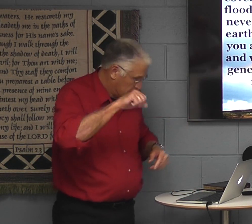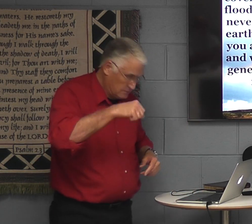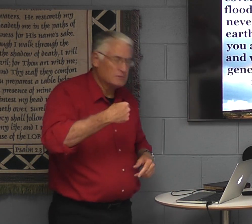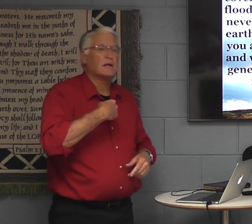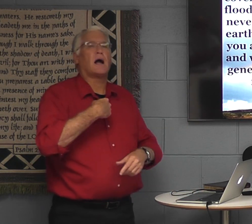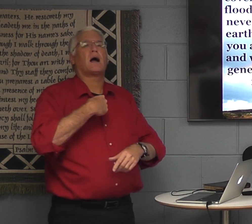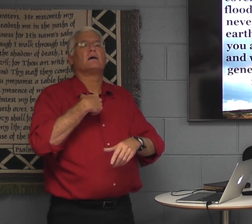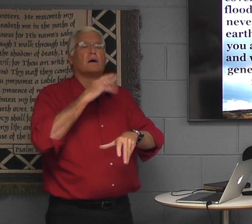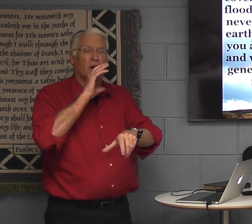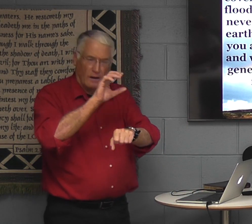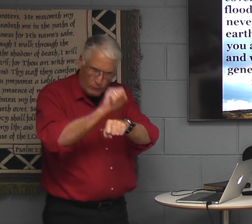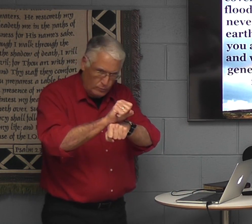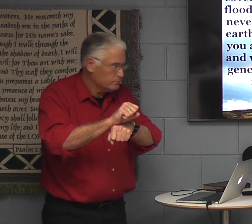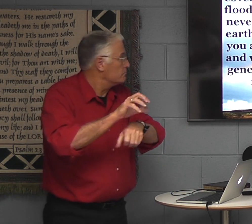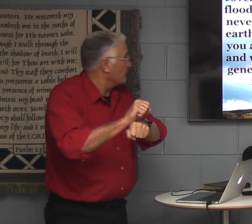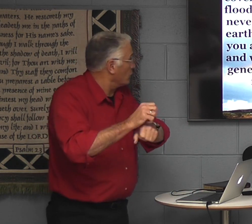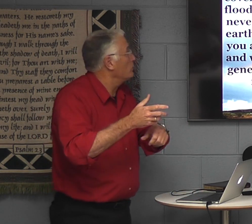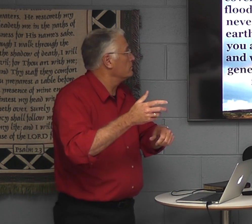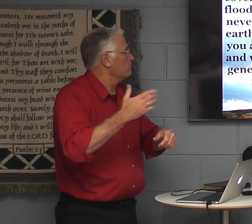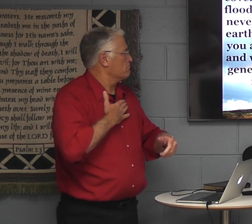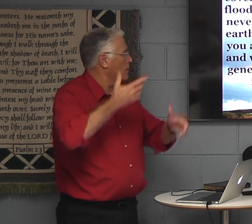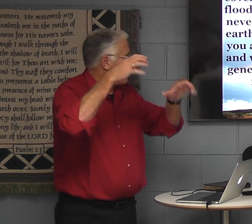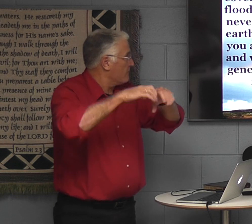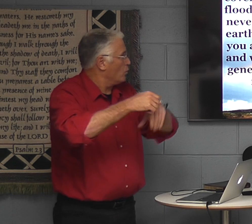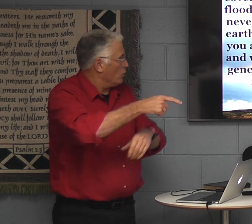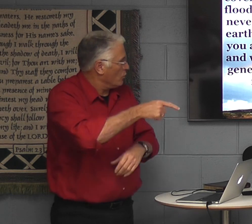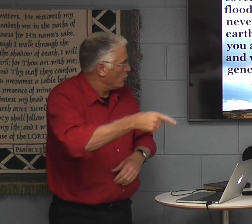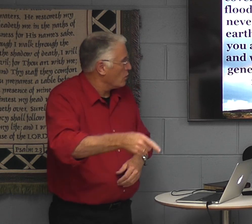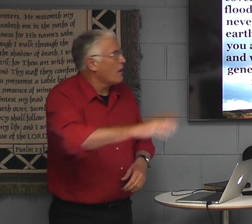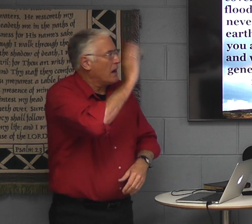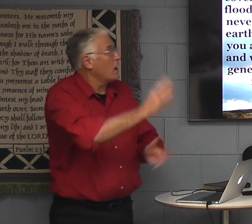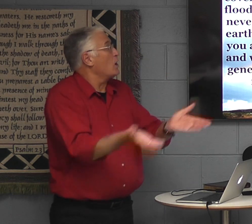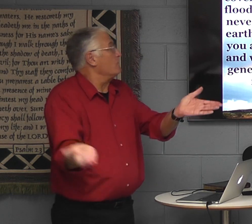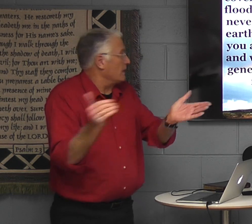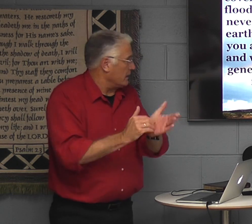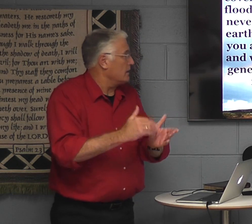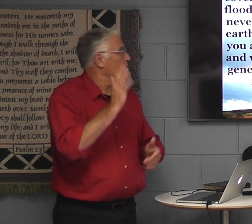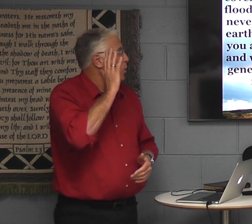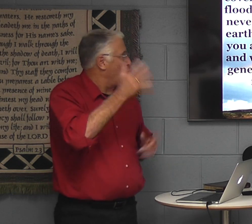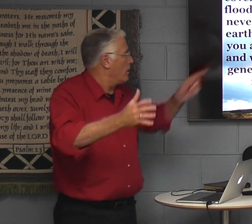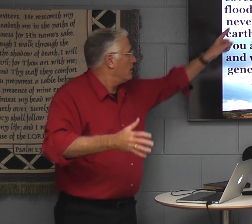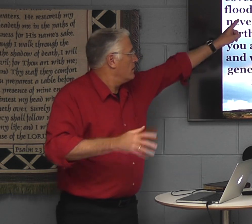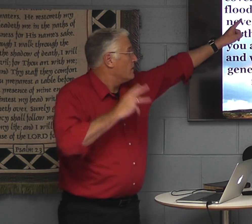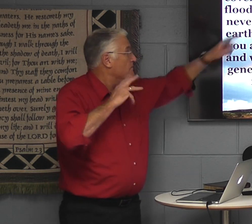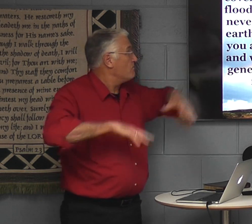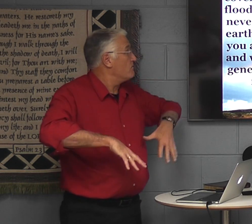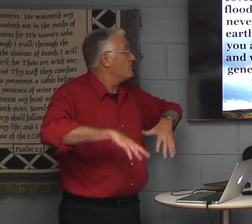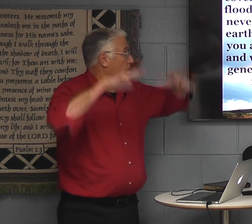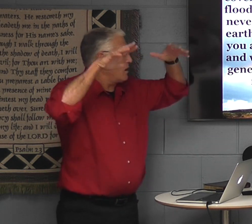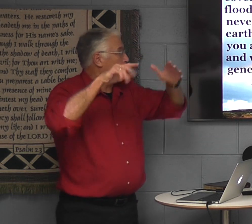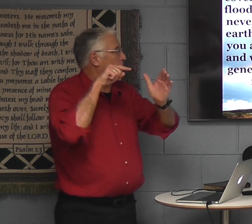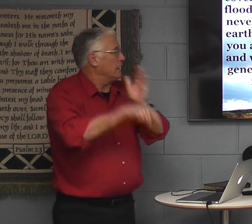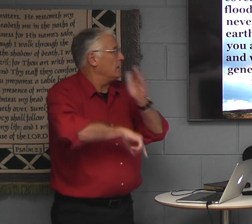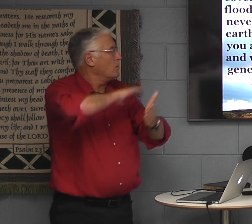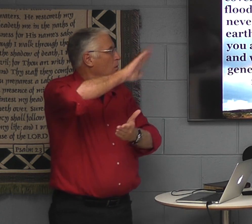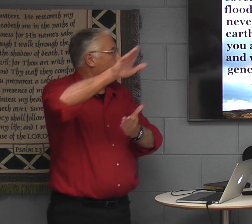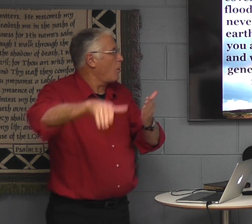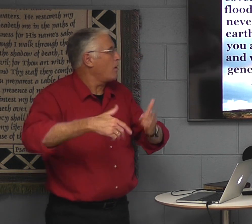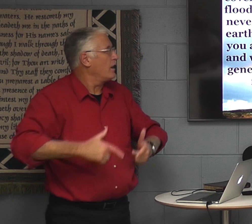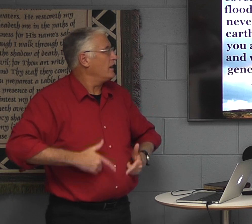In 11 and 13 it says, Yes, I'm confirming my covenant with you. Never again will the flood waters kill all of